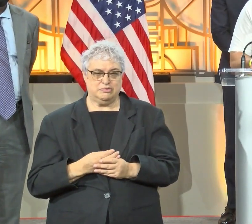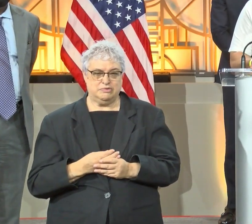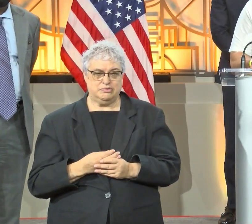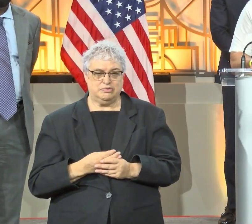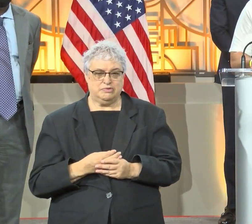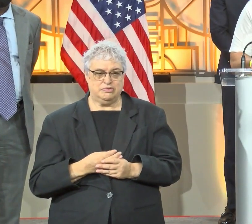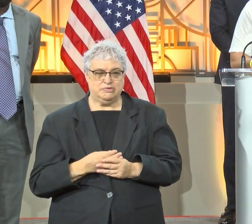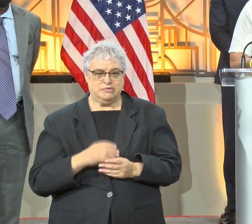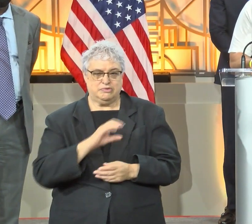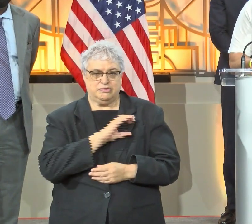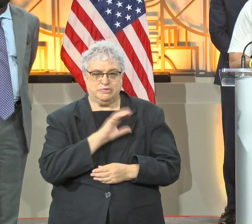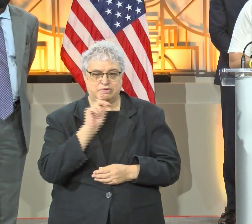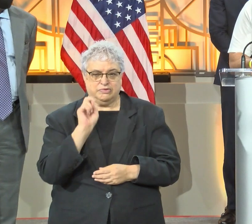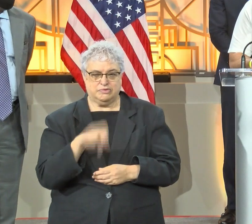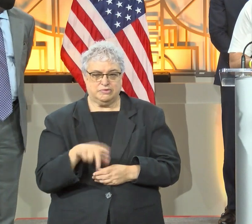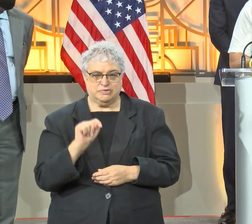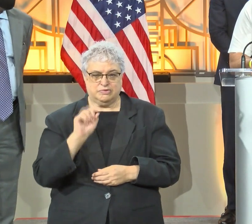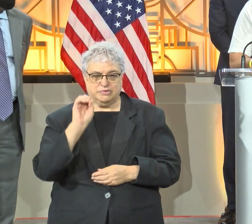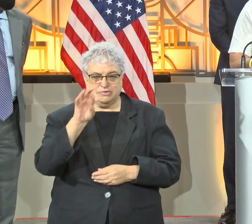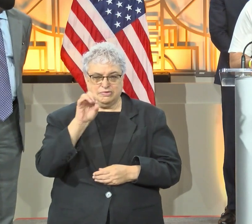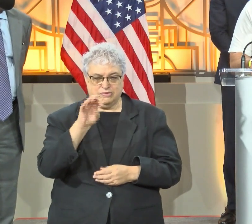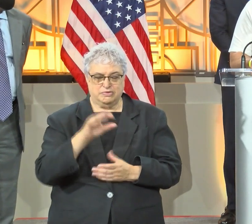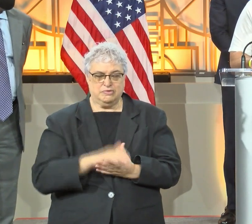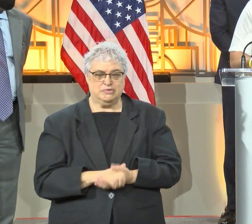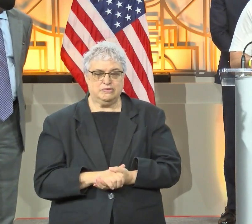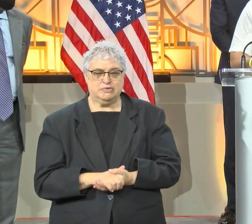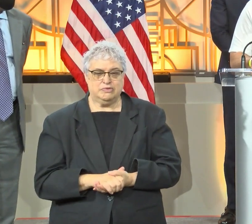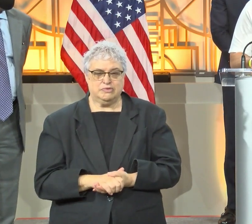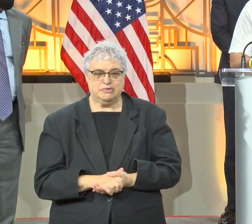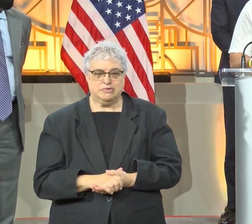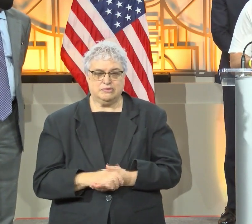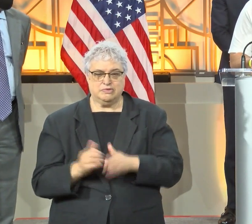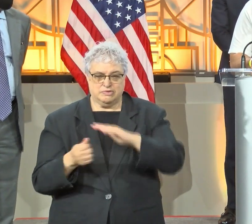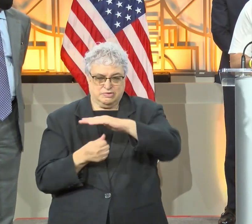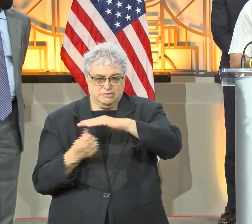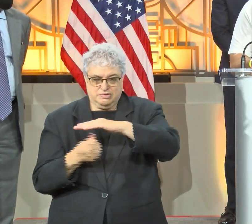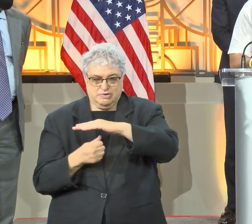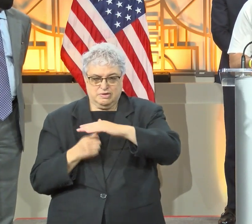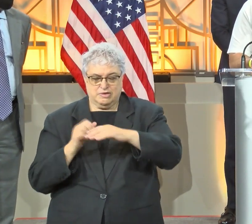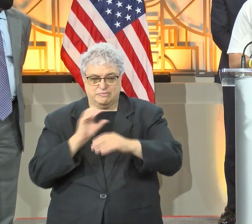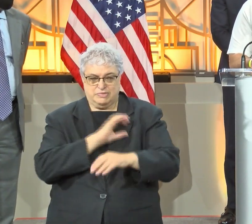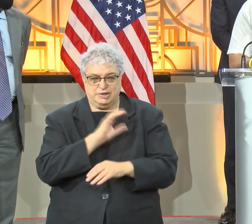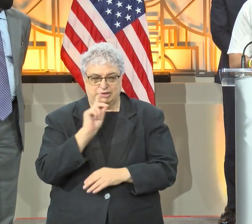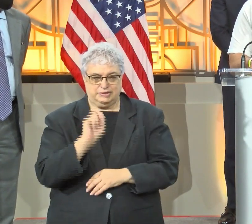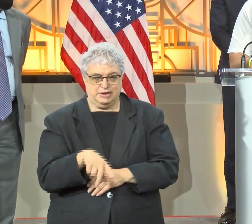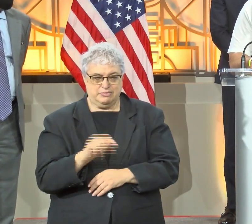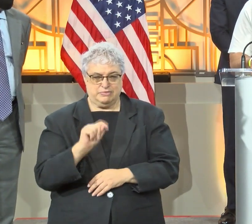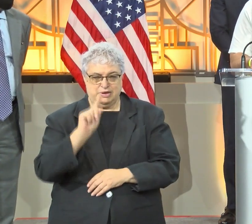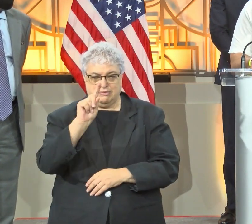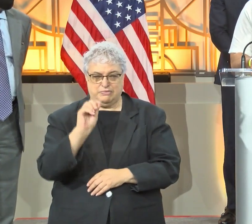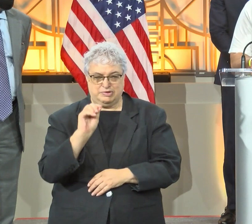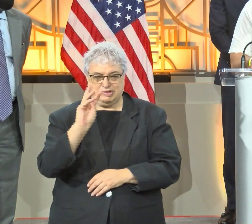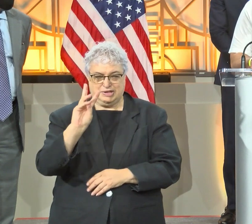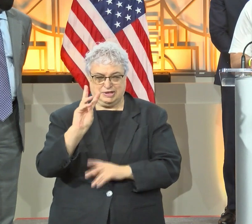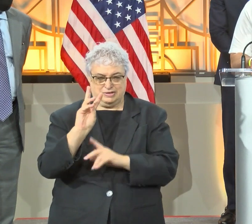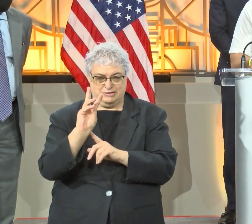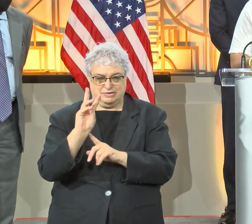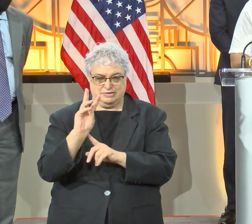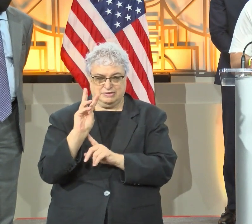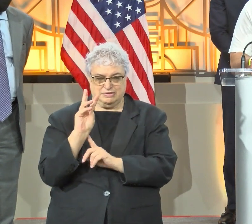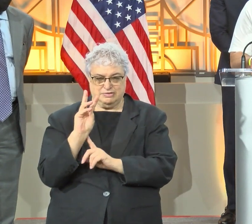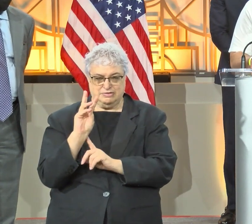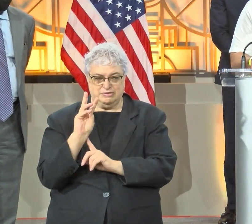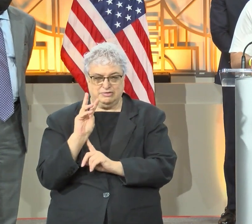going to give the police department's numbers as well. Quarantine for police department, they have 106 employees currently in